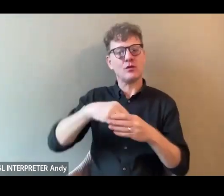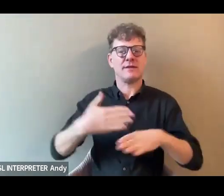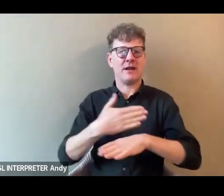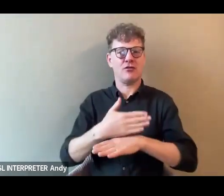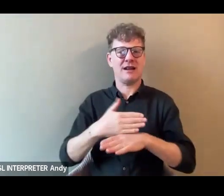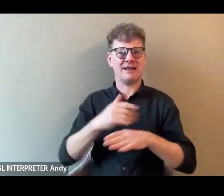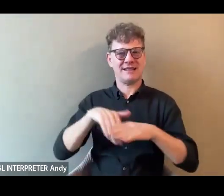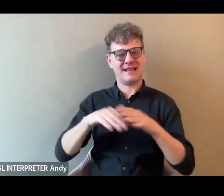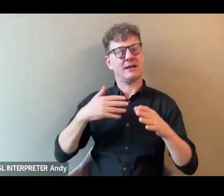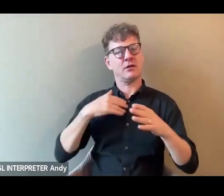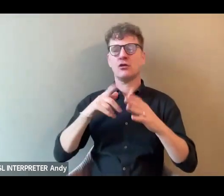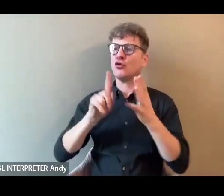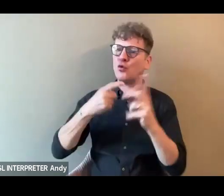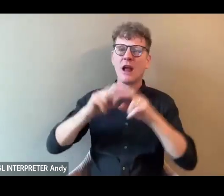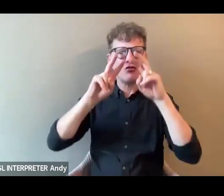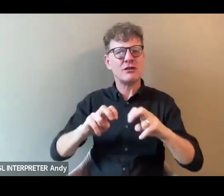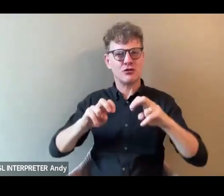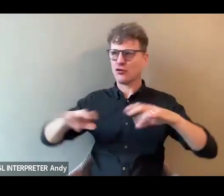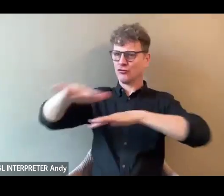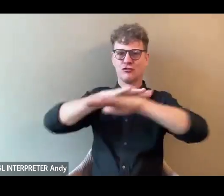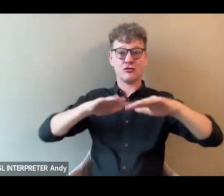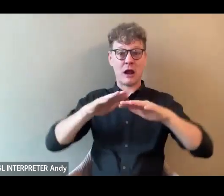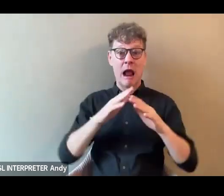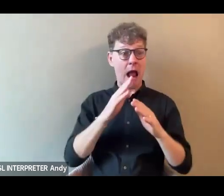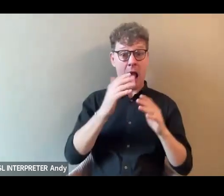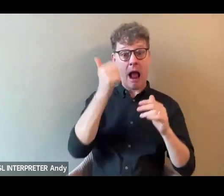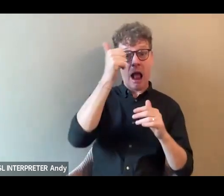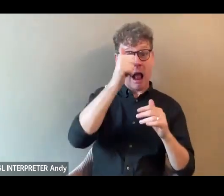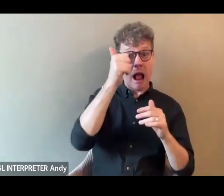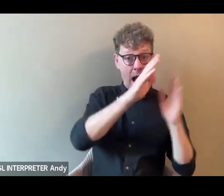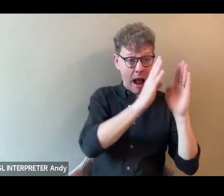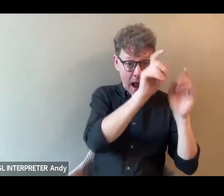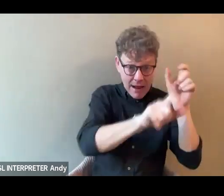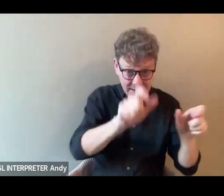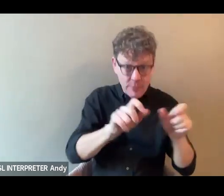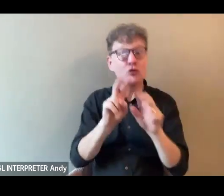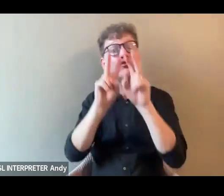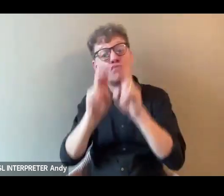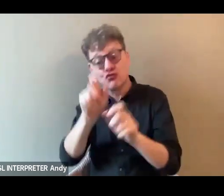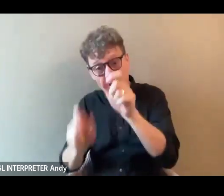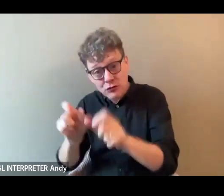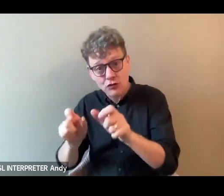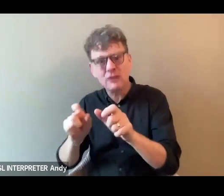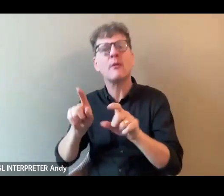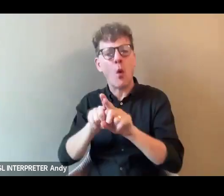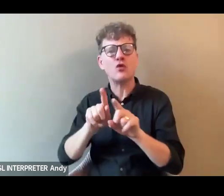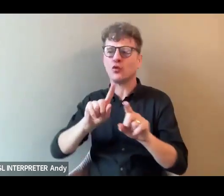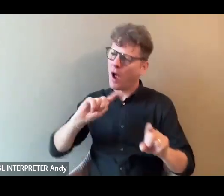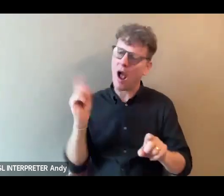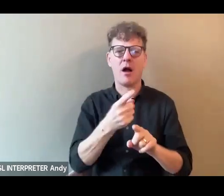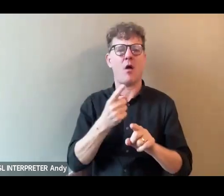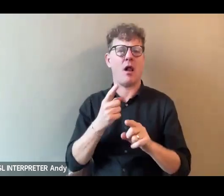innovation ecosystems. So not just for academics, not just for researchers, but for everybody who's involved in the research process.